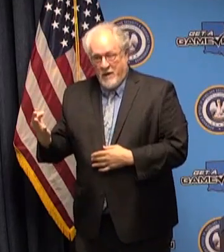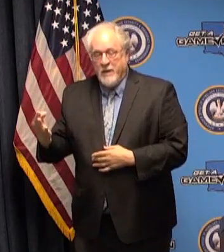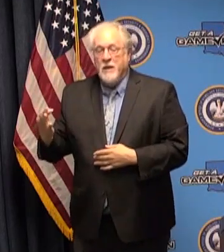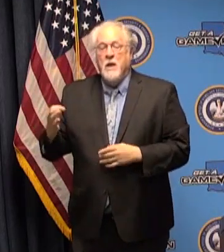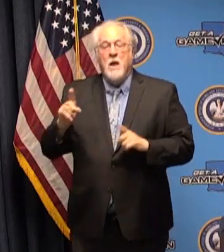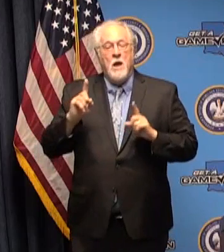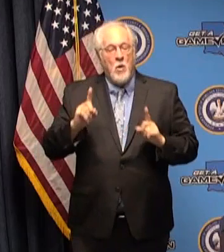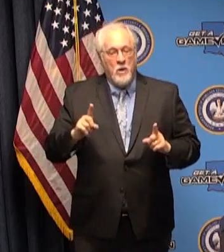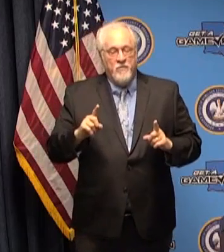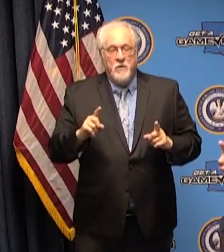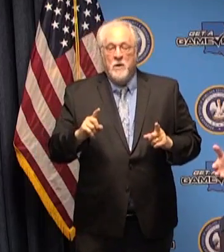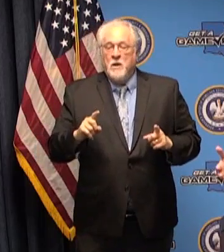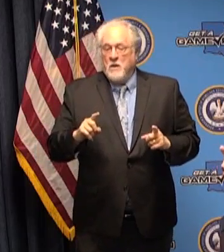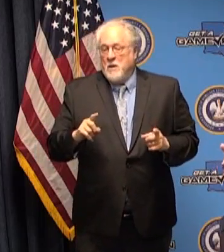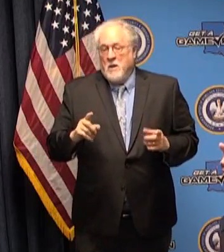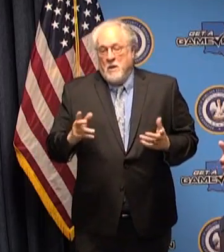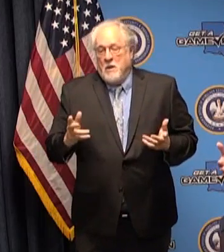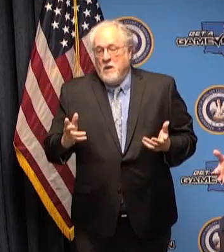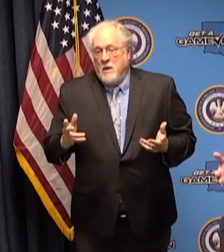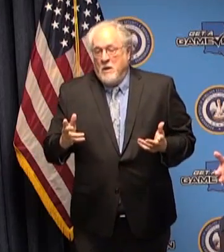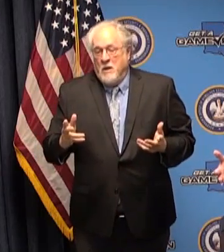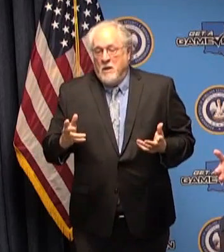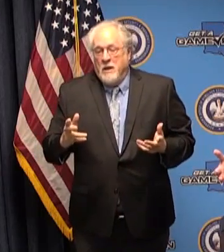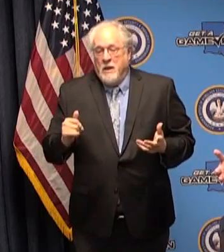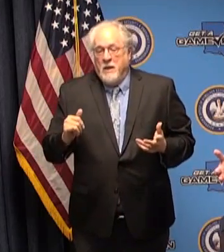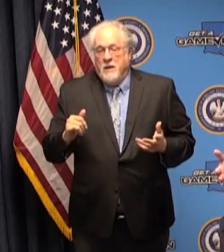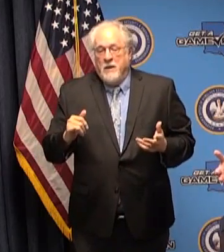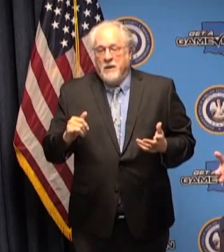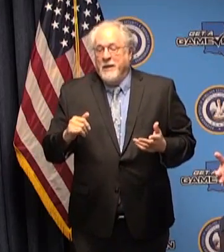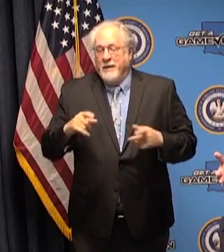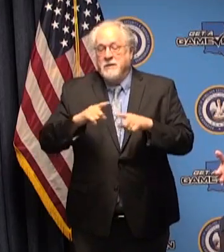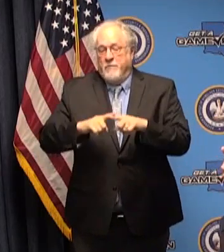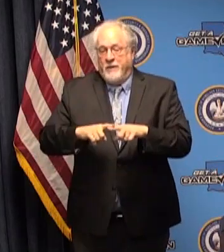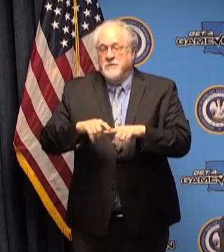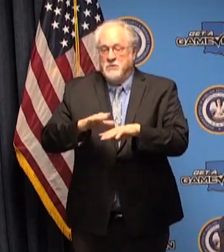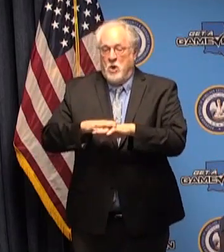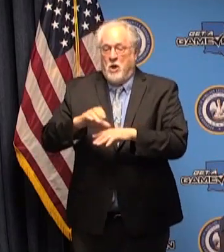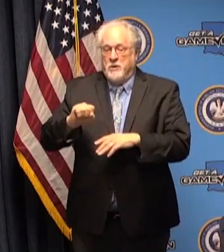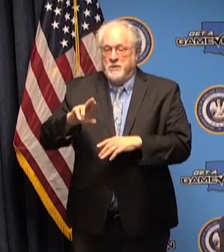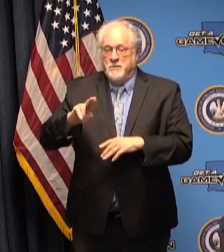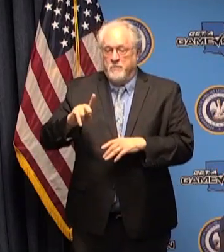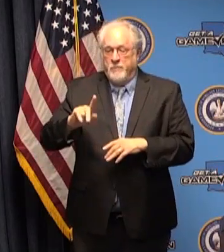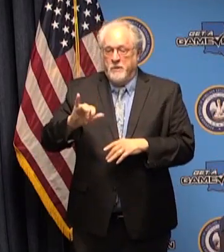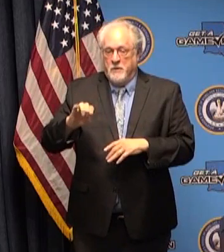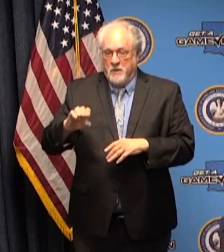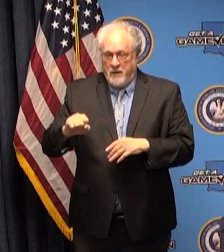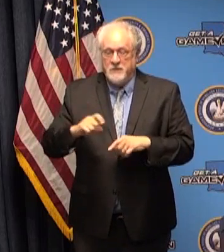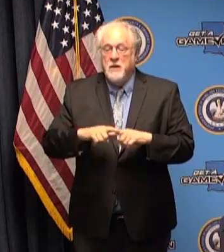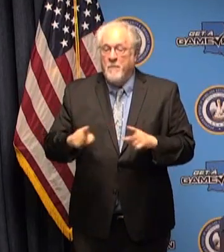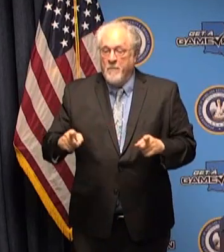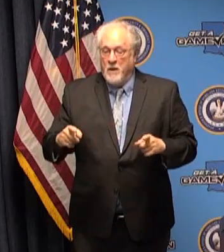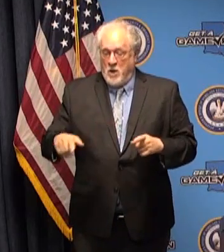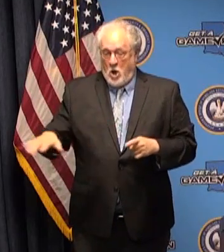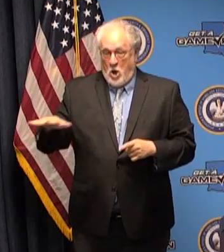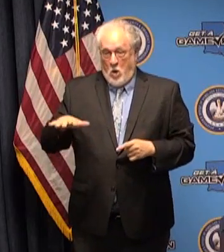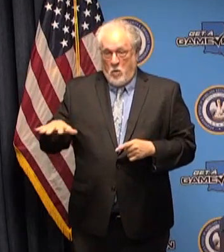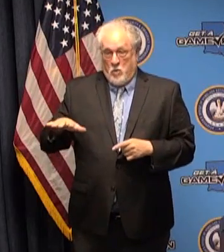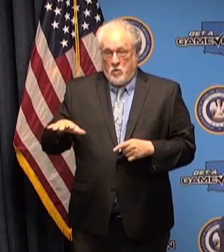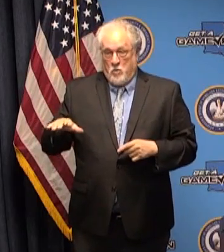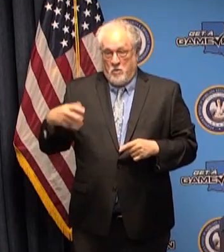However, it's subject to these supplies coming in. But we, the